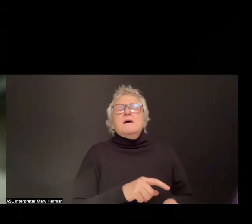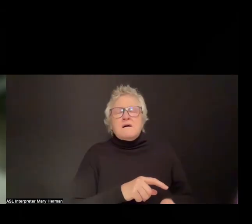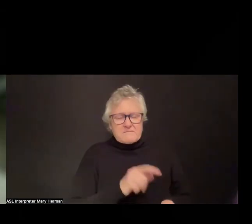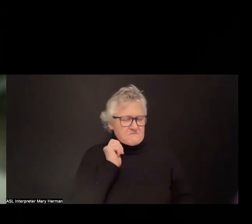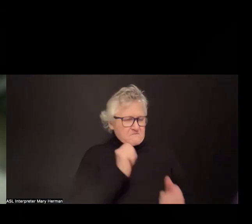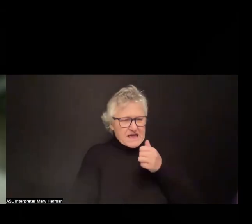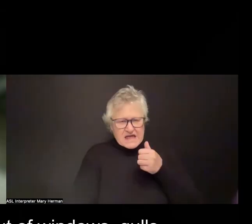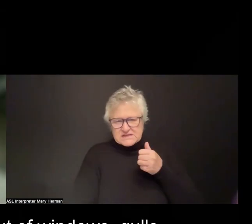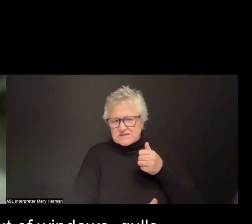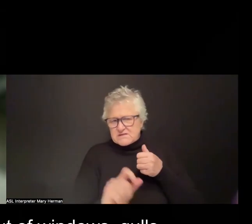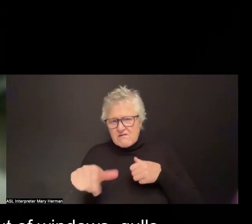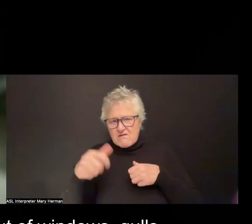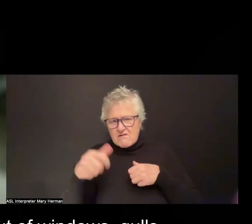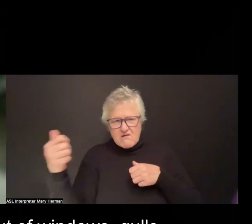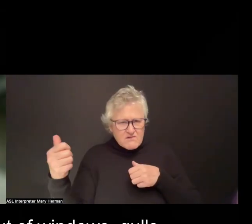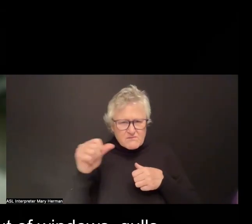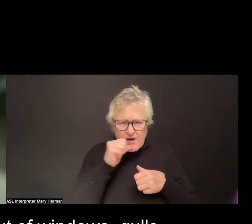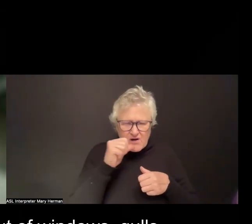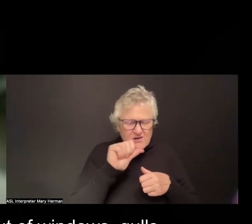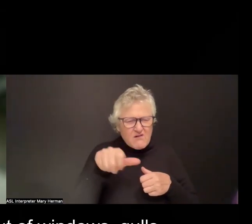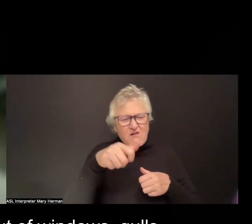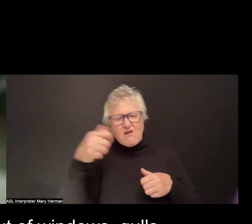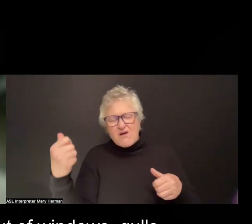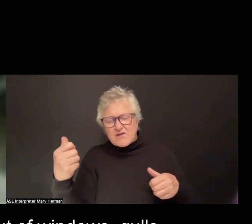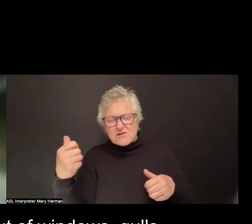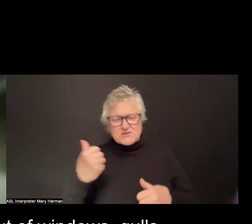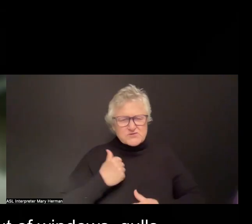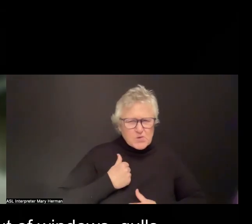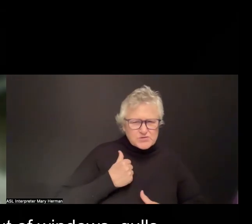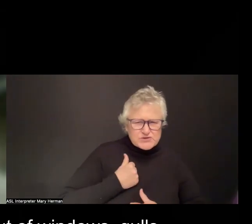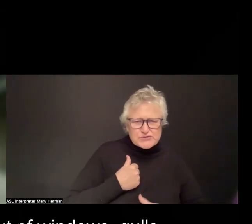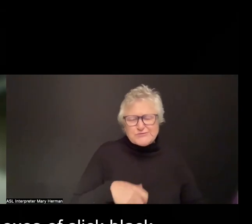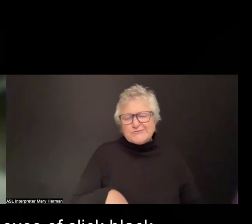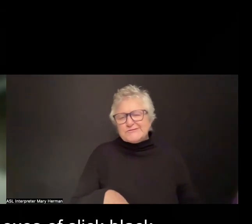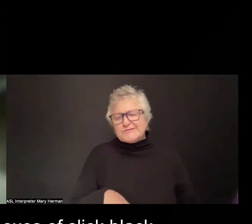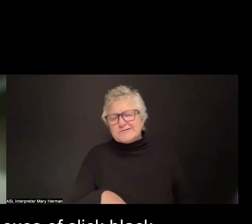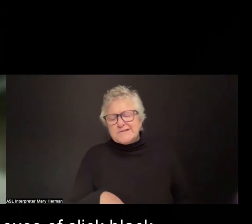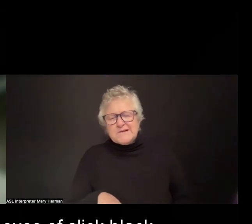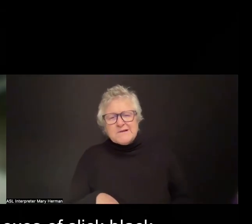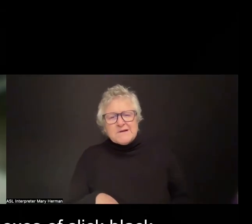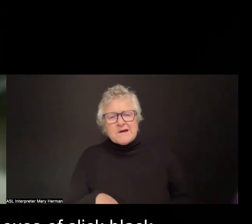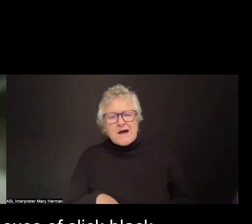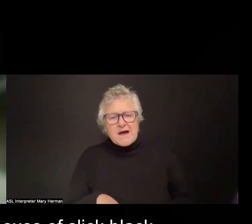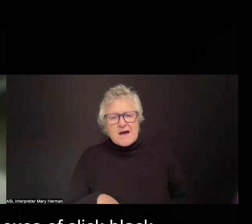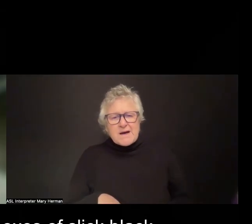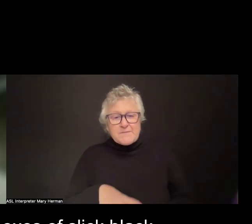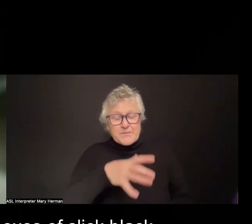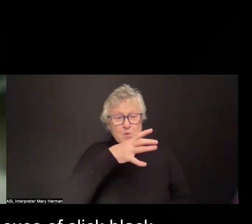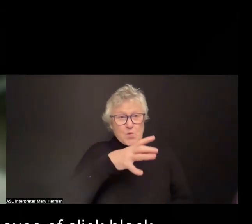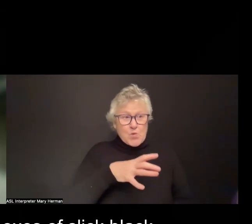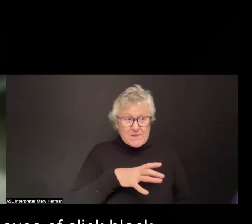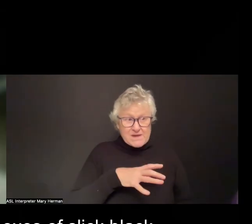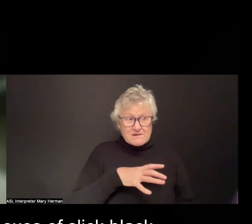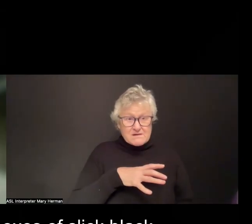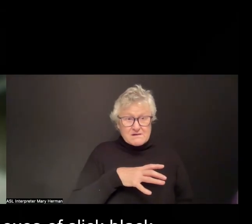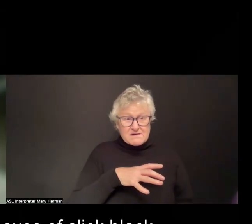codfish. Women leaned out of windows, gulls wheeled in low, hunting for scraps, and here and there boxes of slick black oysters stacked 3